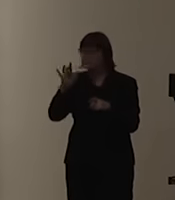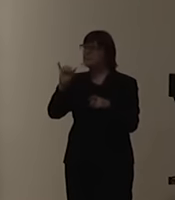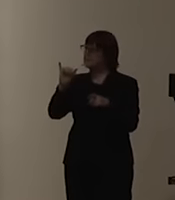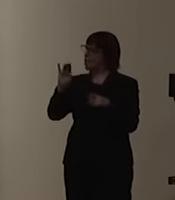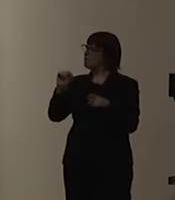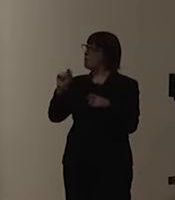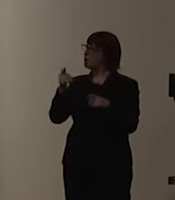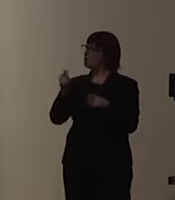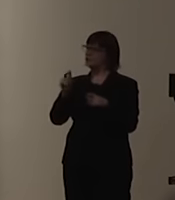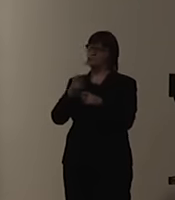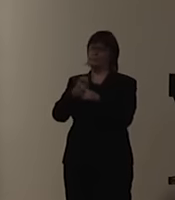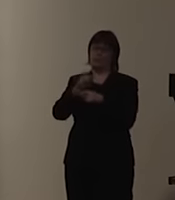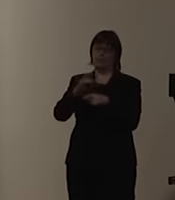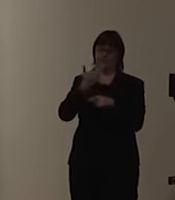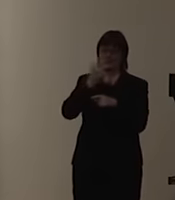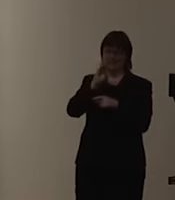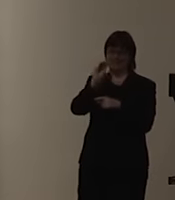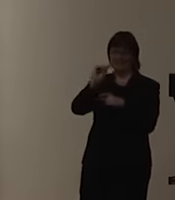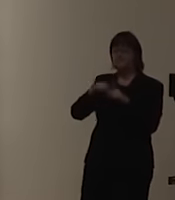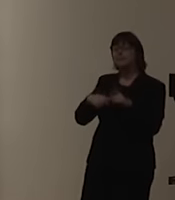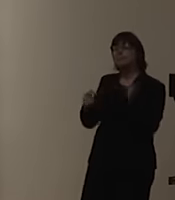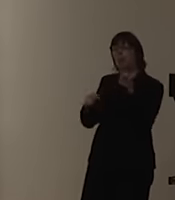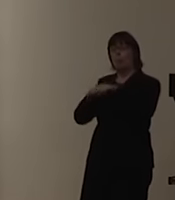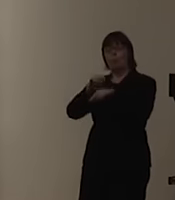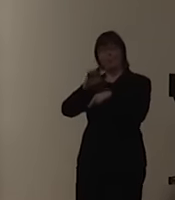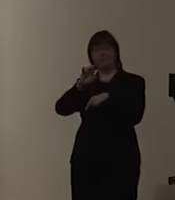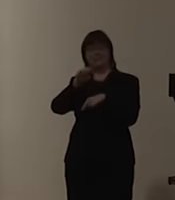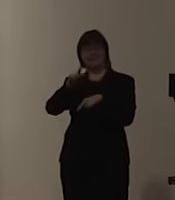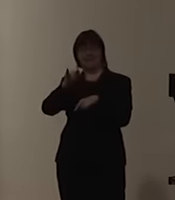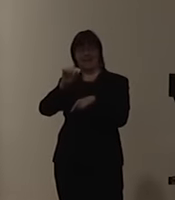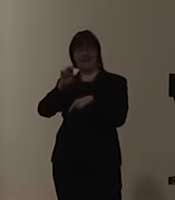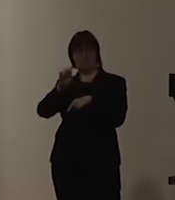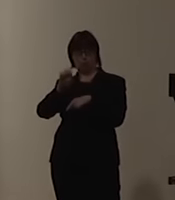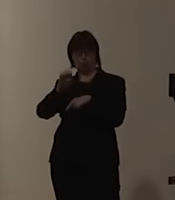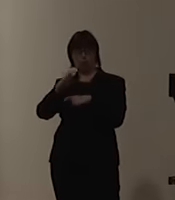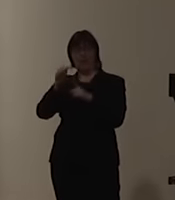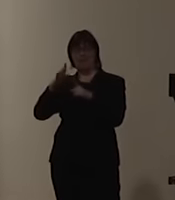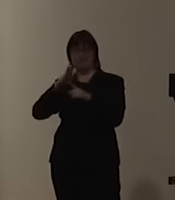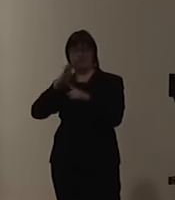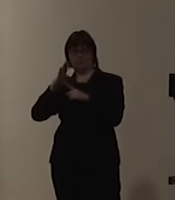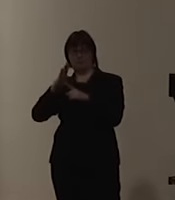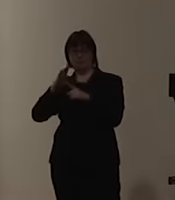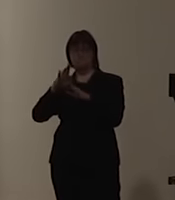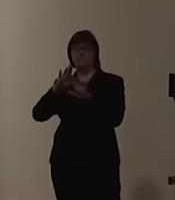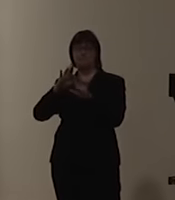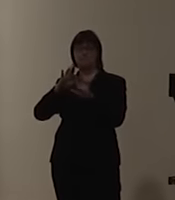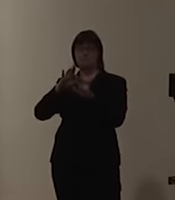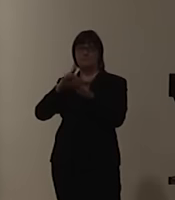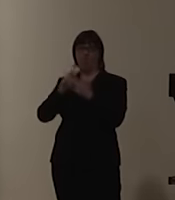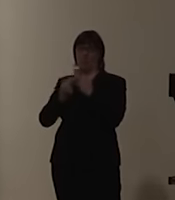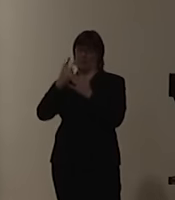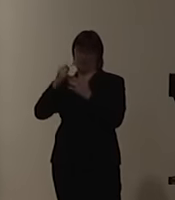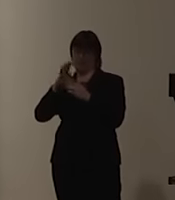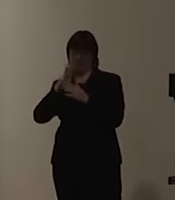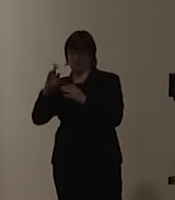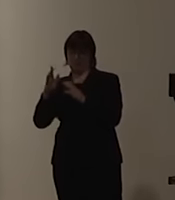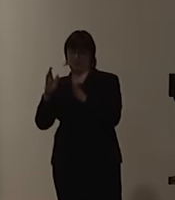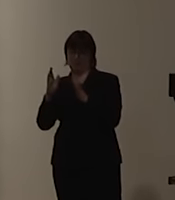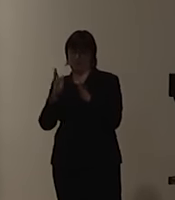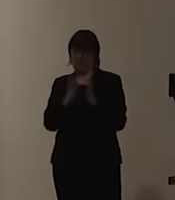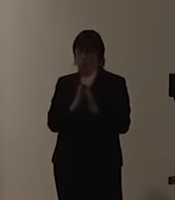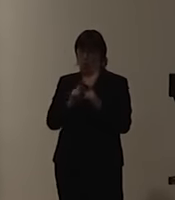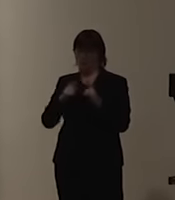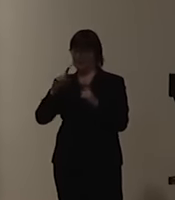go to Zaire had been a Belgian colony, which is kind of hilarious when you think how small Belgium is and how big Zaire